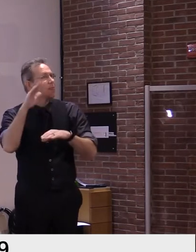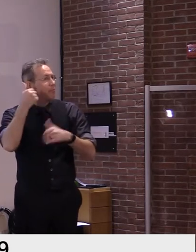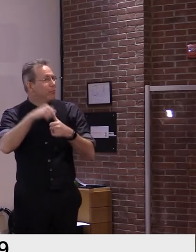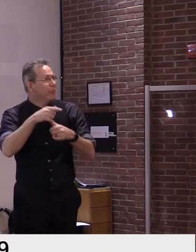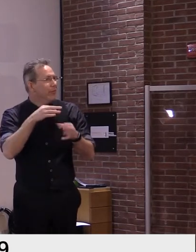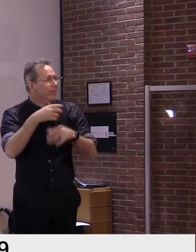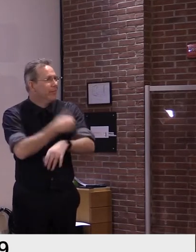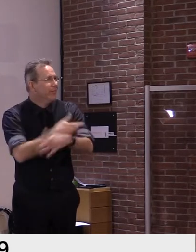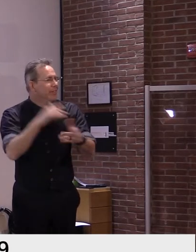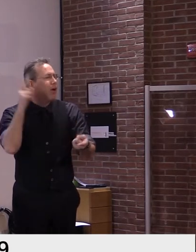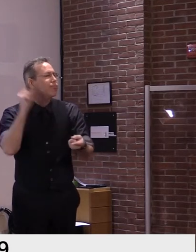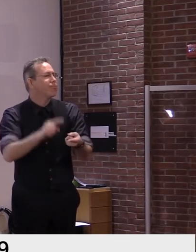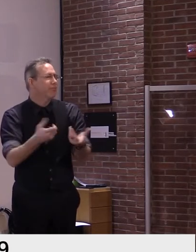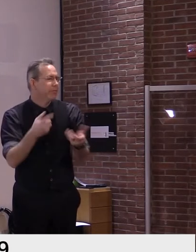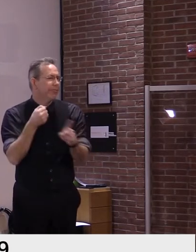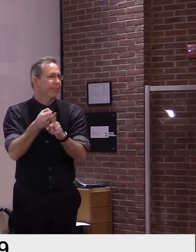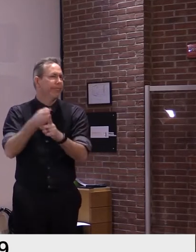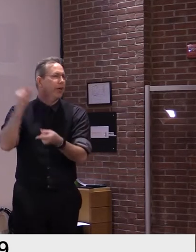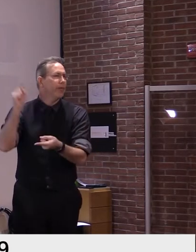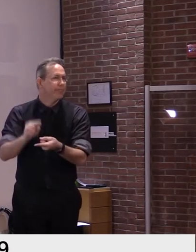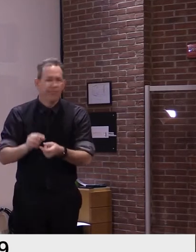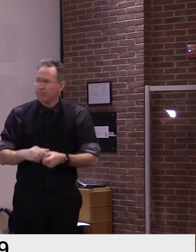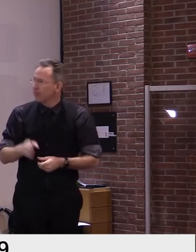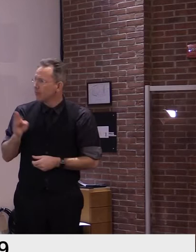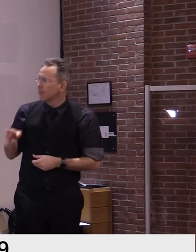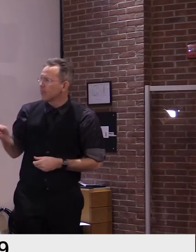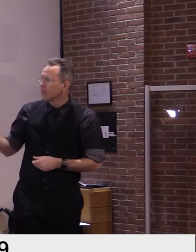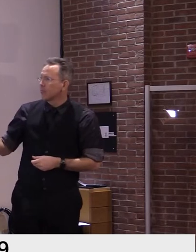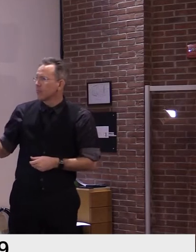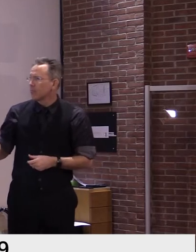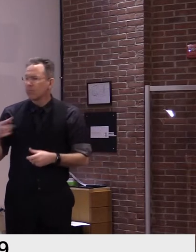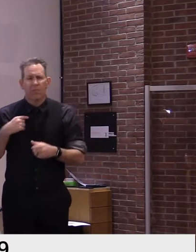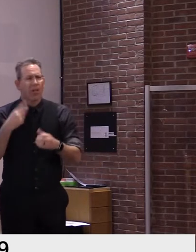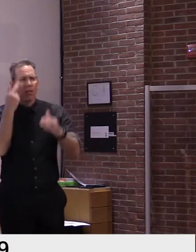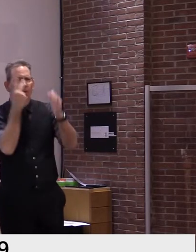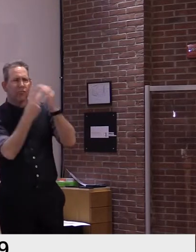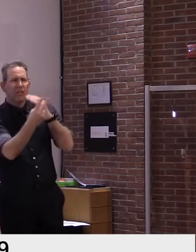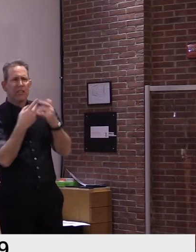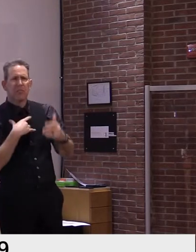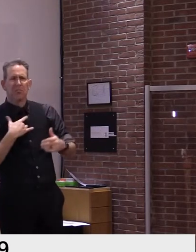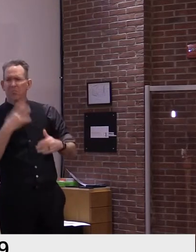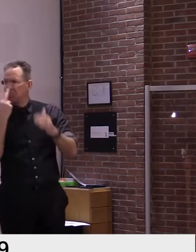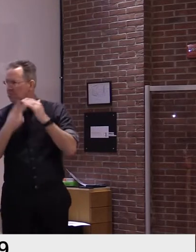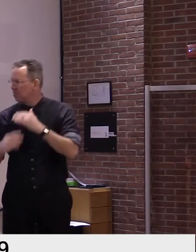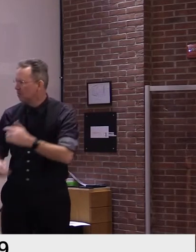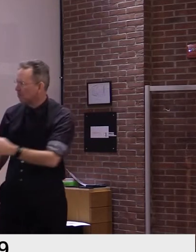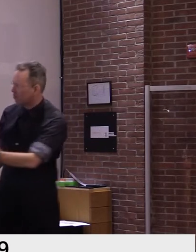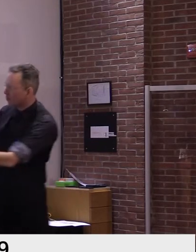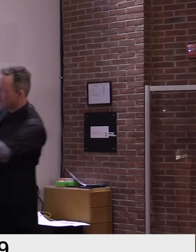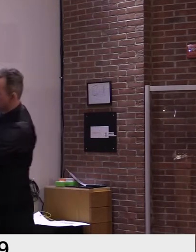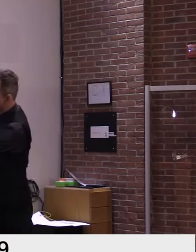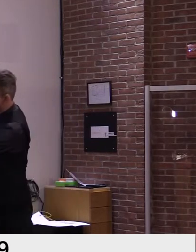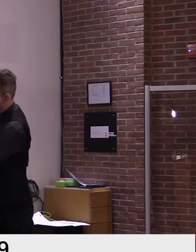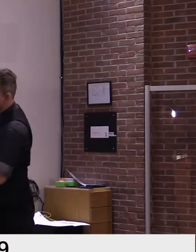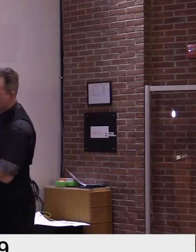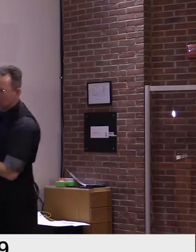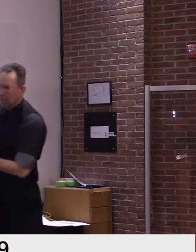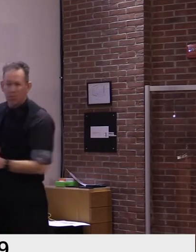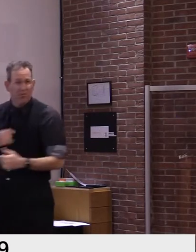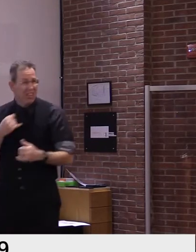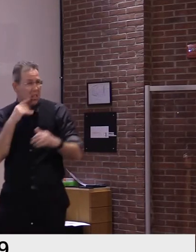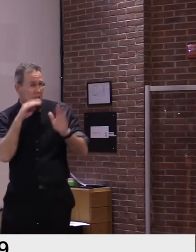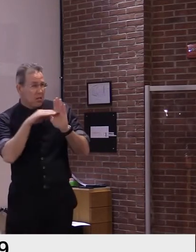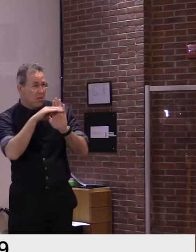with the continued gradual decline in cases that we continue to see in Vermont, our forecast is more optimistic,